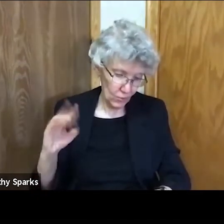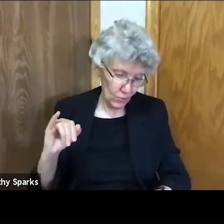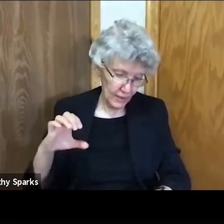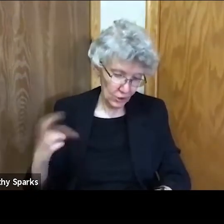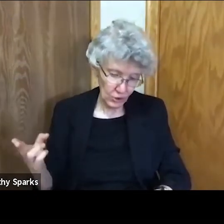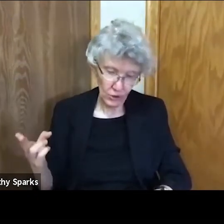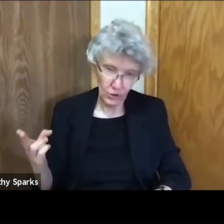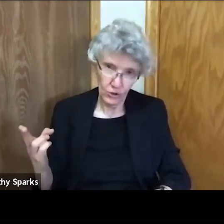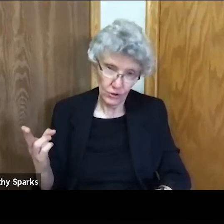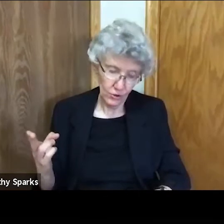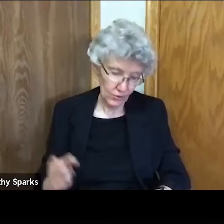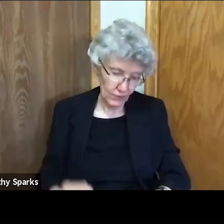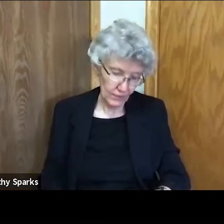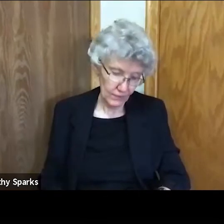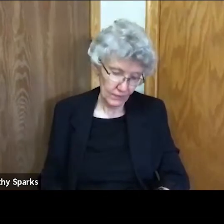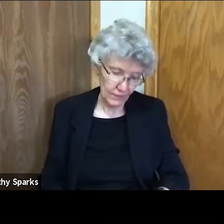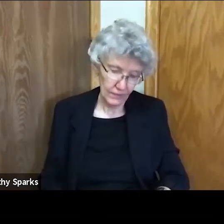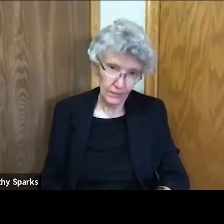Betty Joswich.